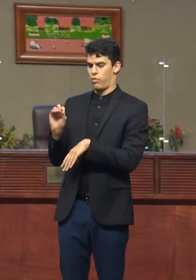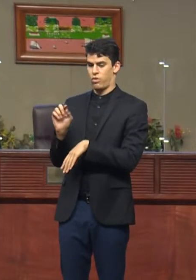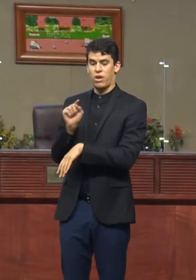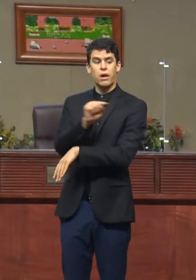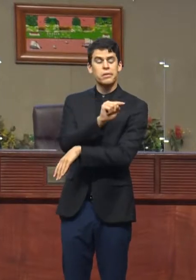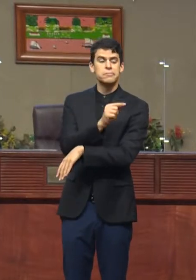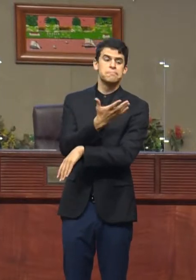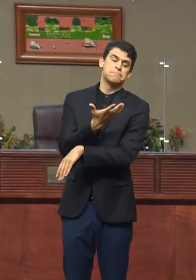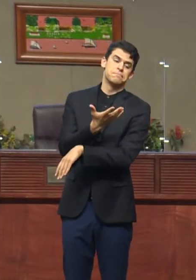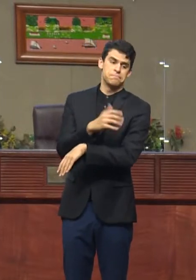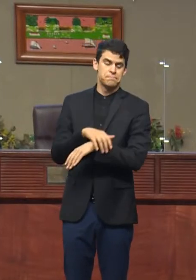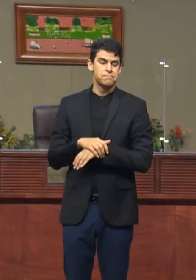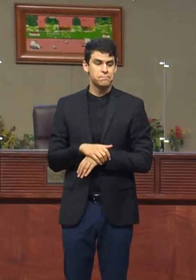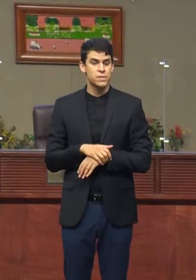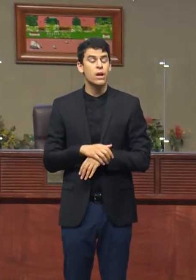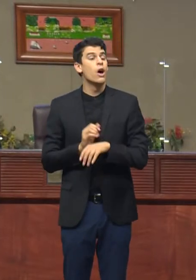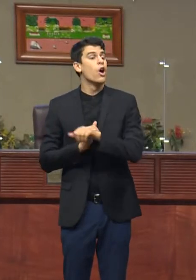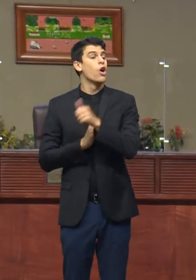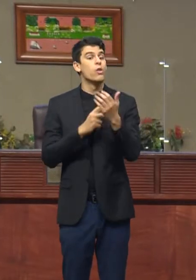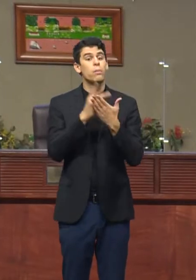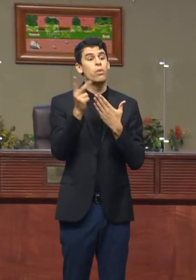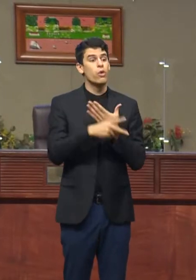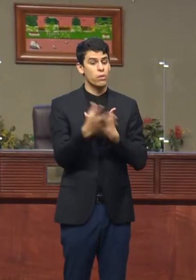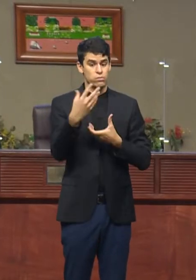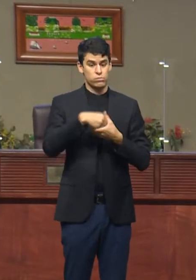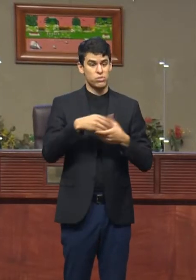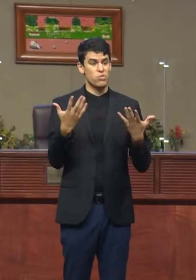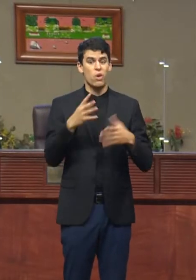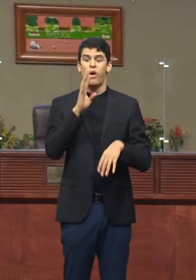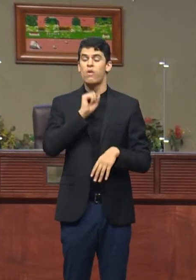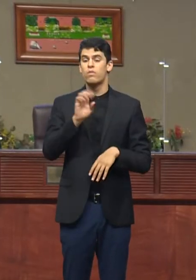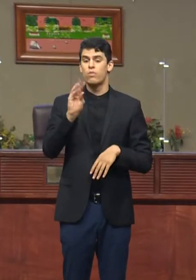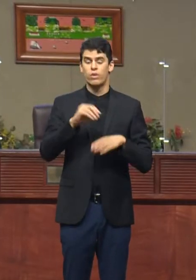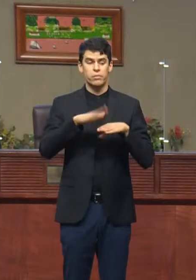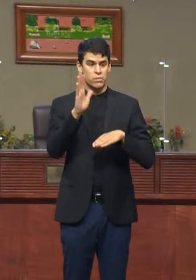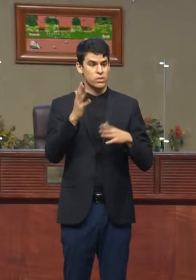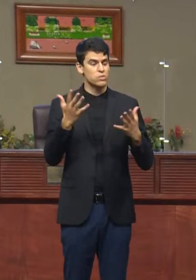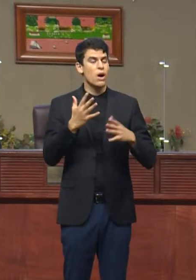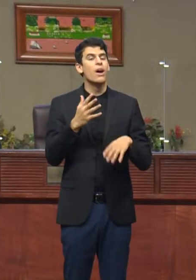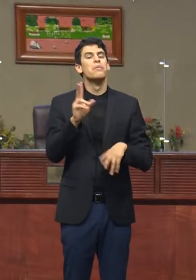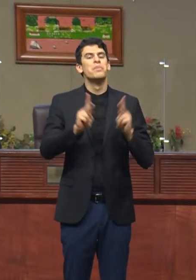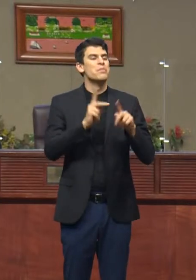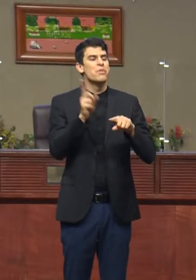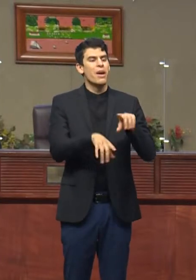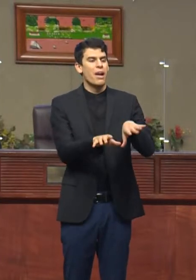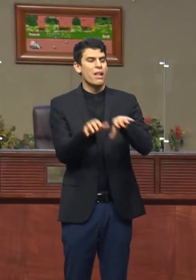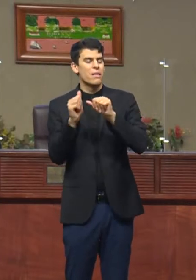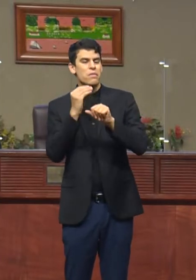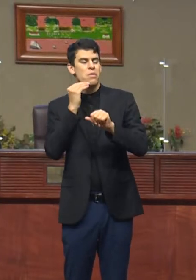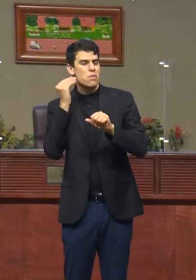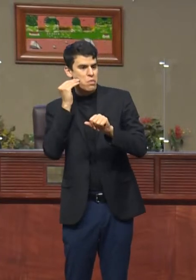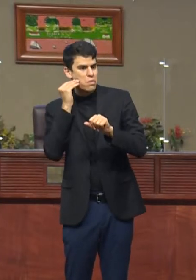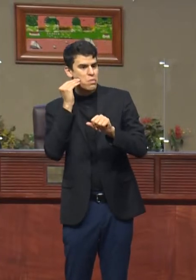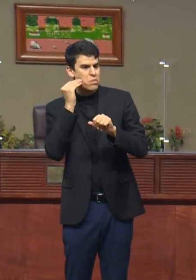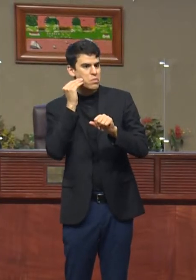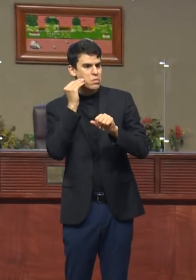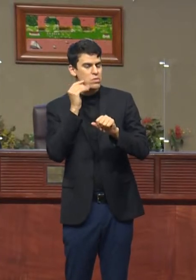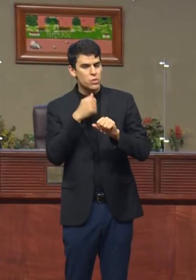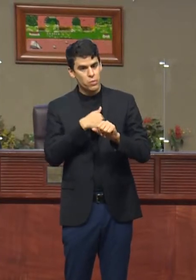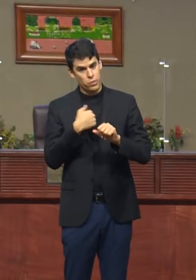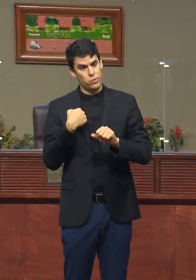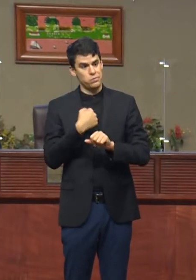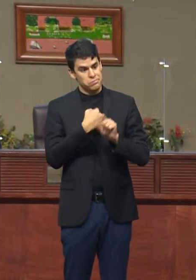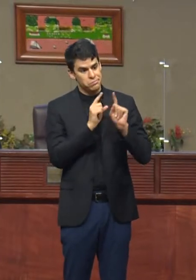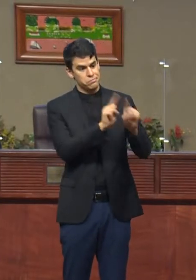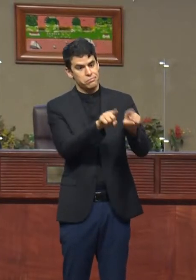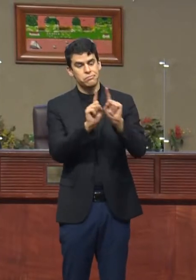The homebound program, we're going to be administering vaccines in the homes of